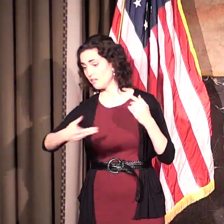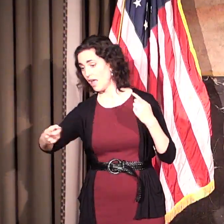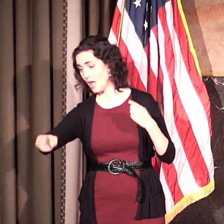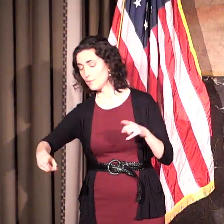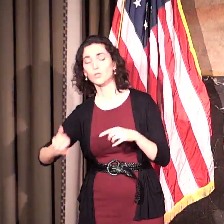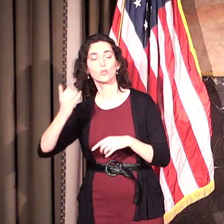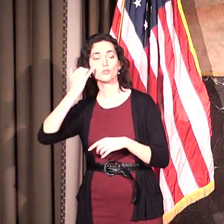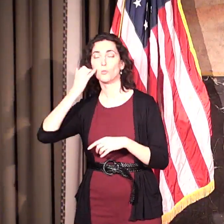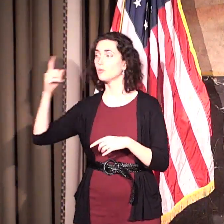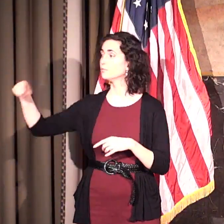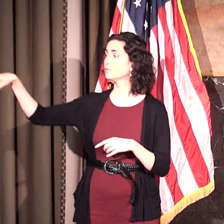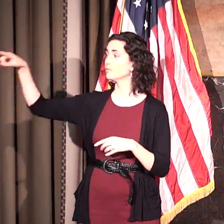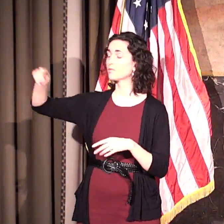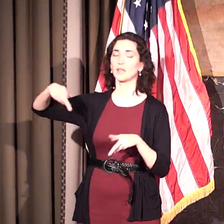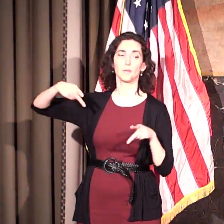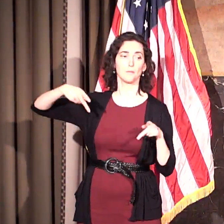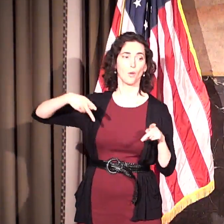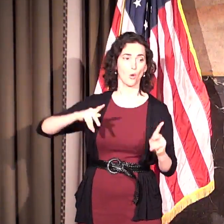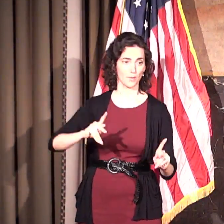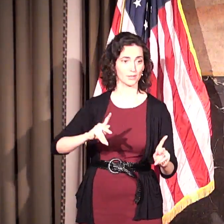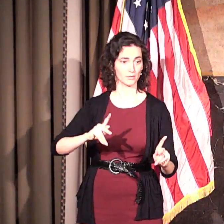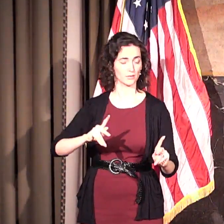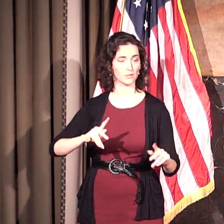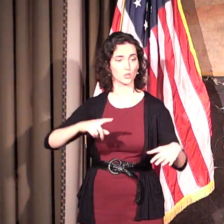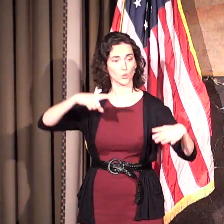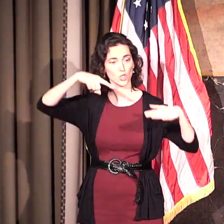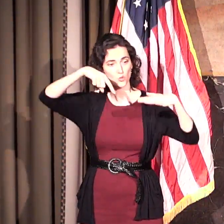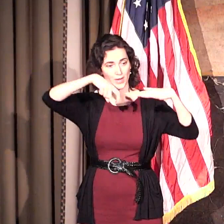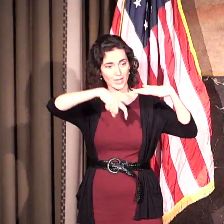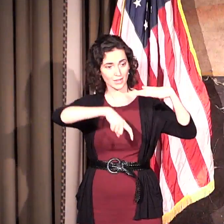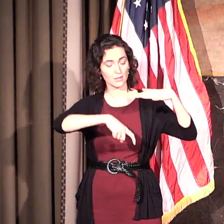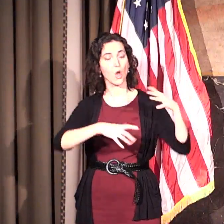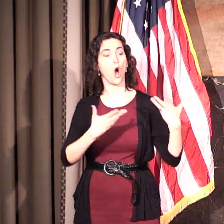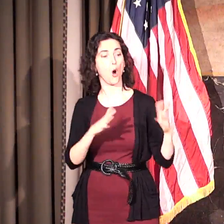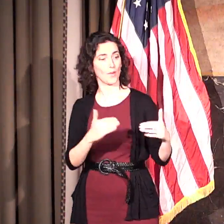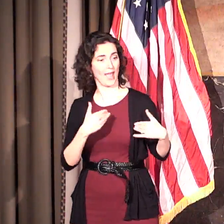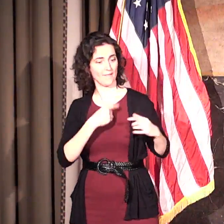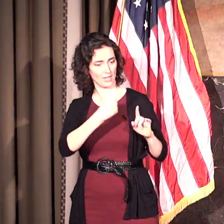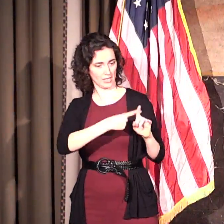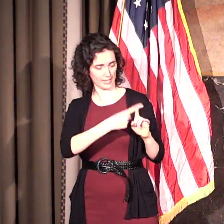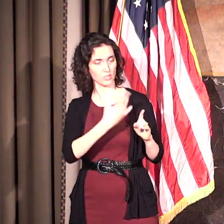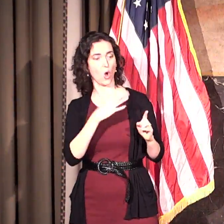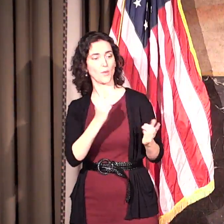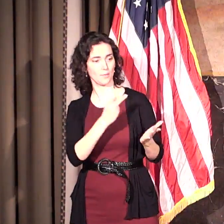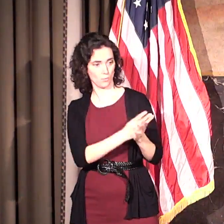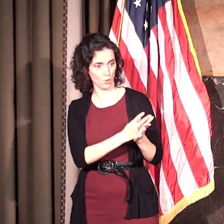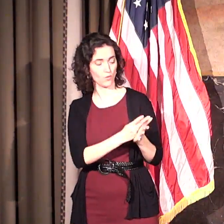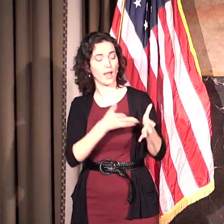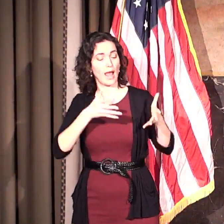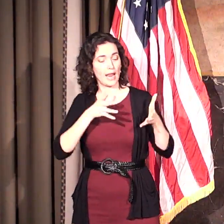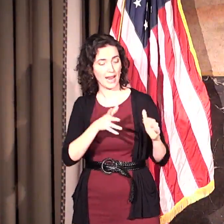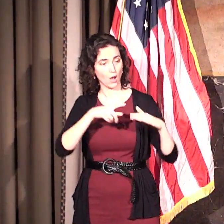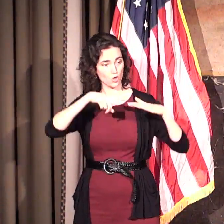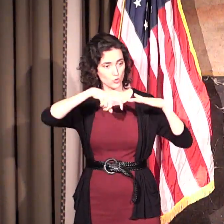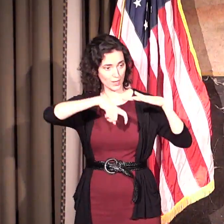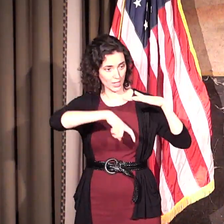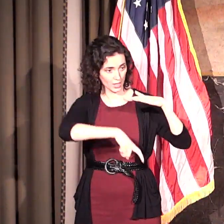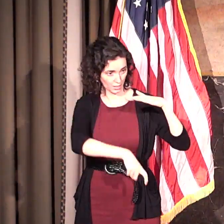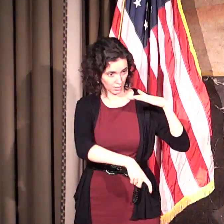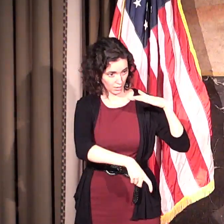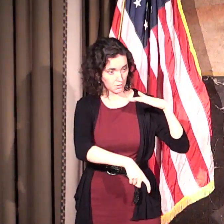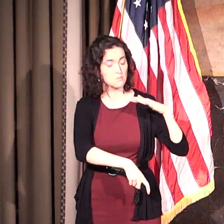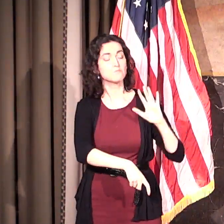they permit the drilling activities on leases that have already been obtained, then